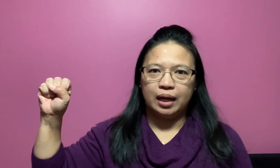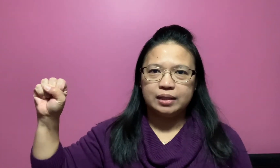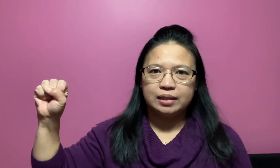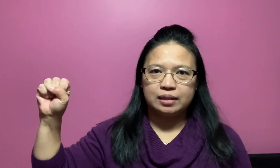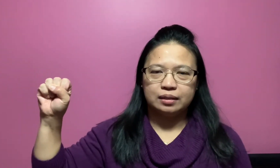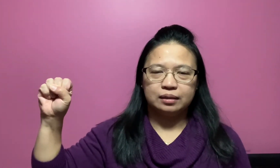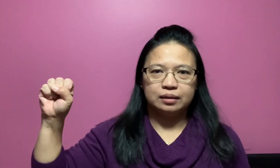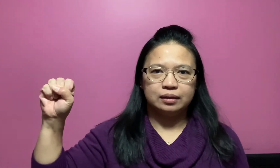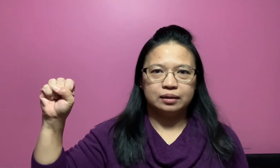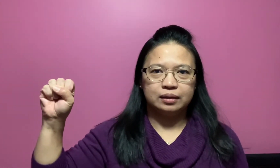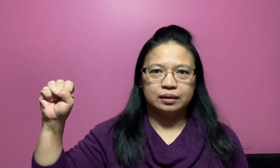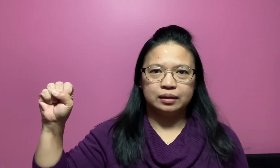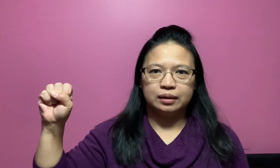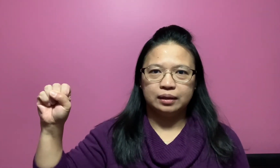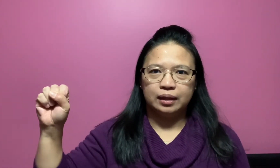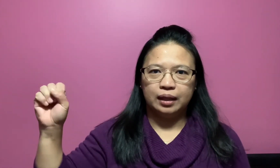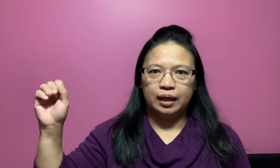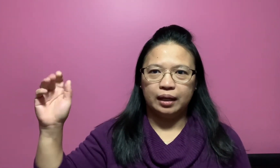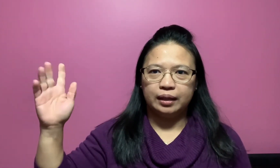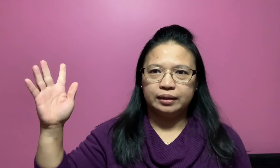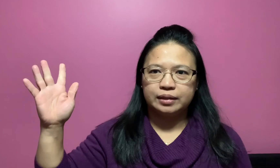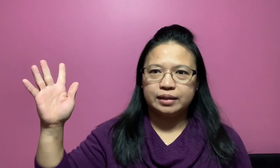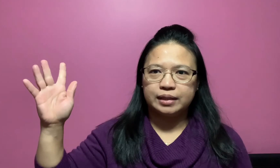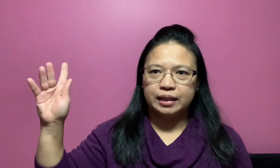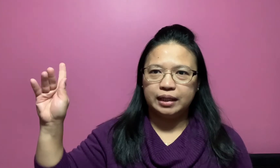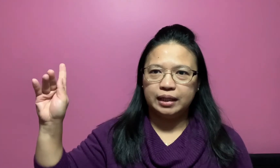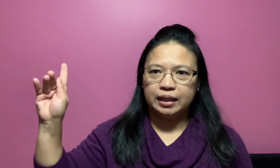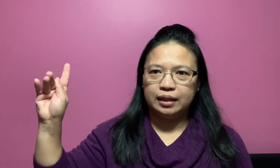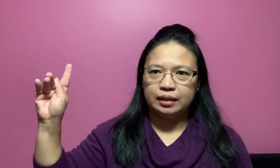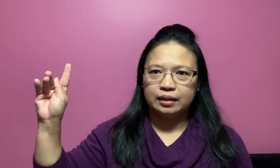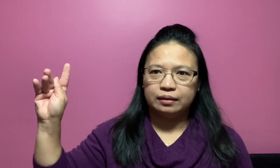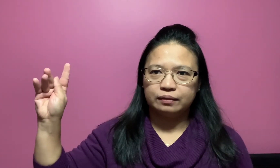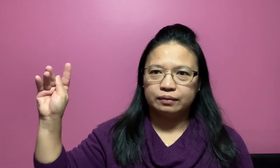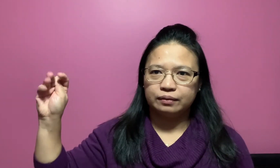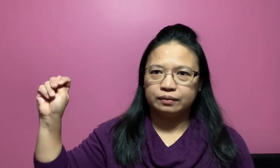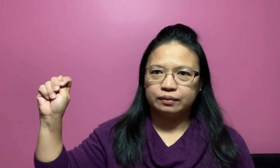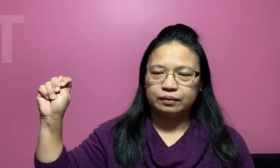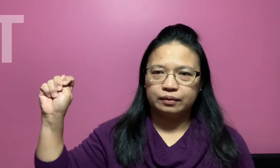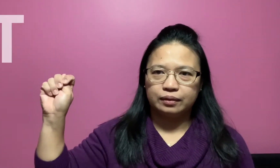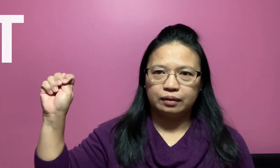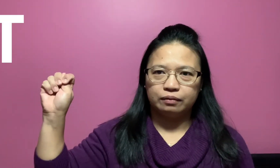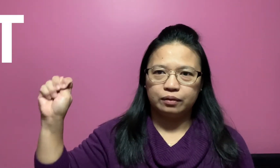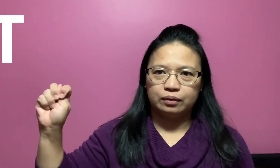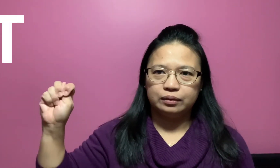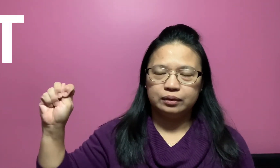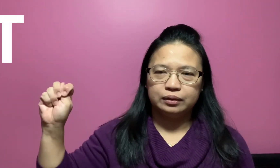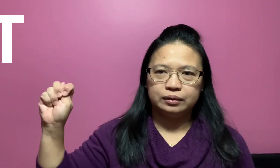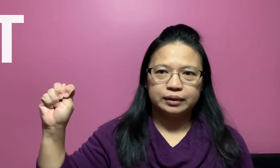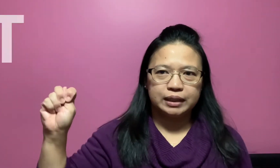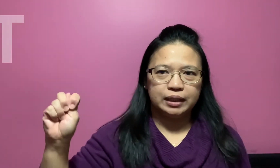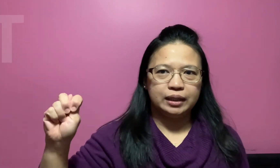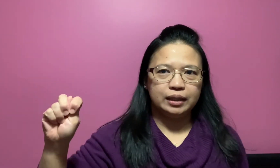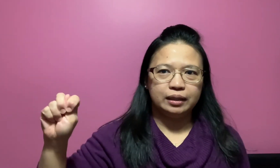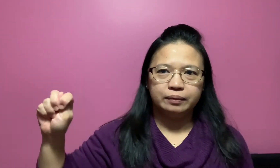S. And then T. And fold. T.